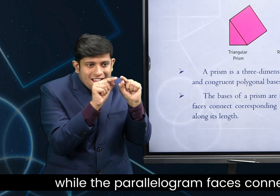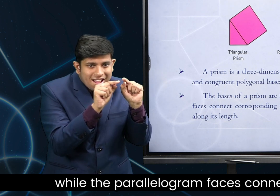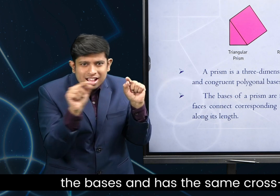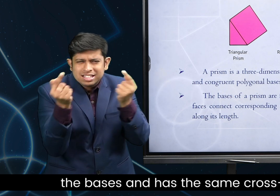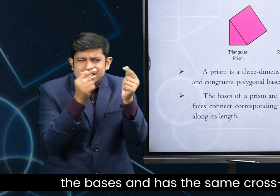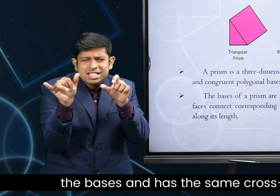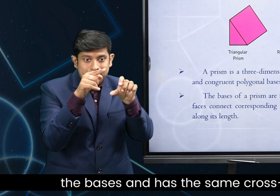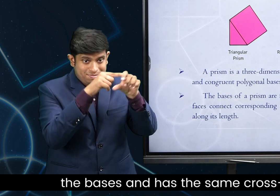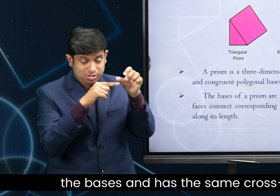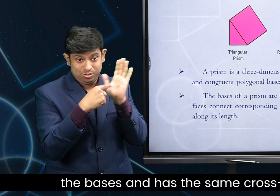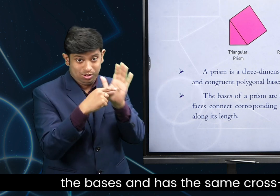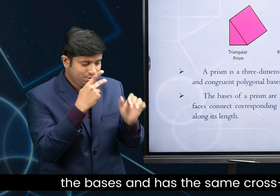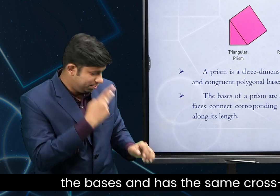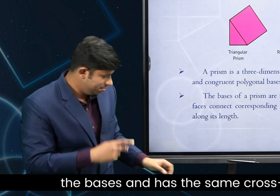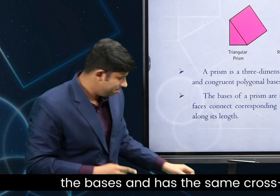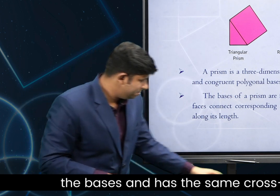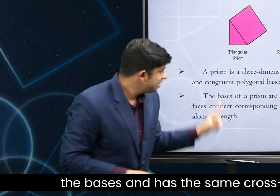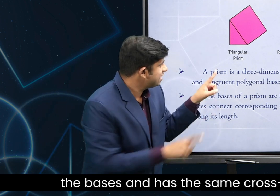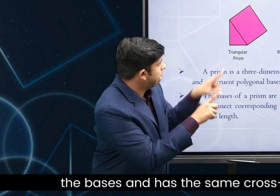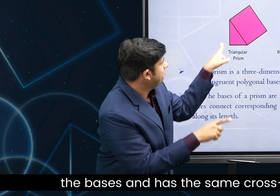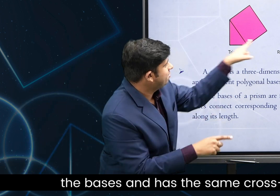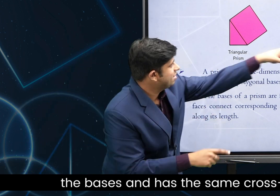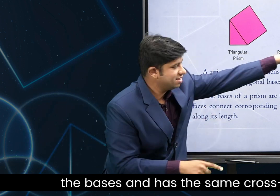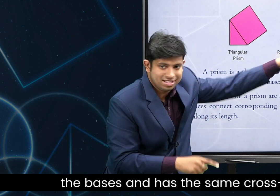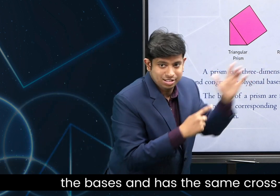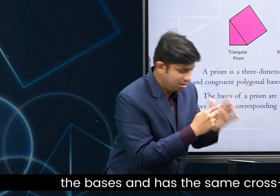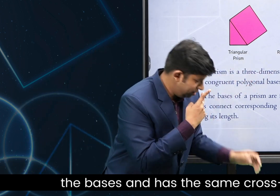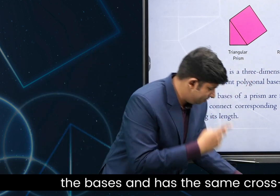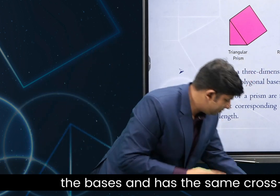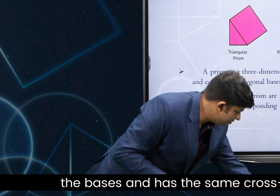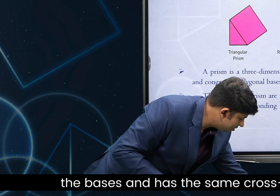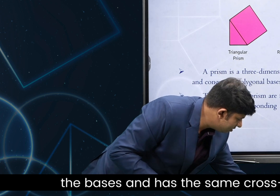of the bases and have the same cross section along its length.